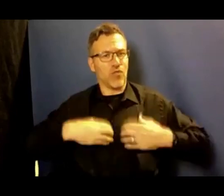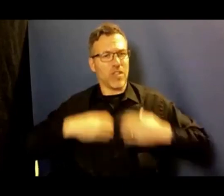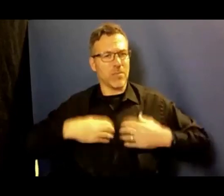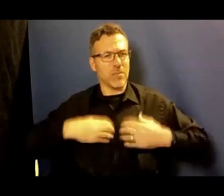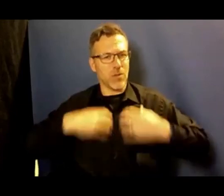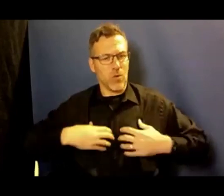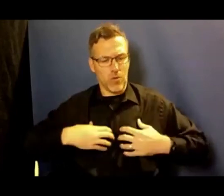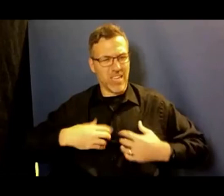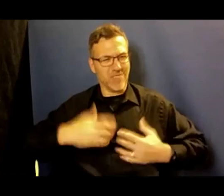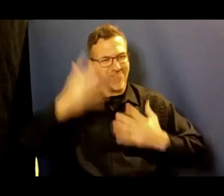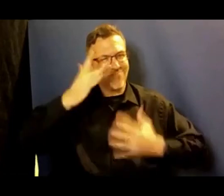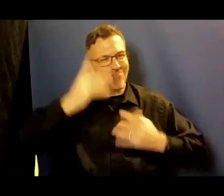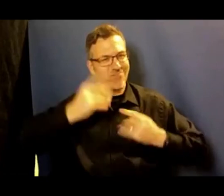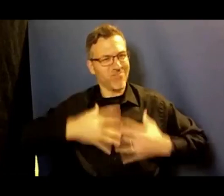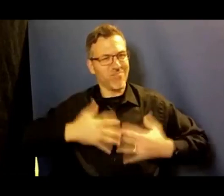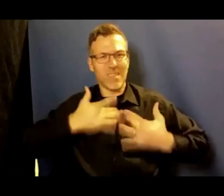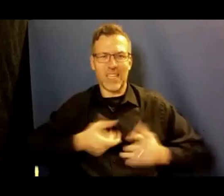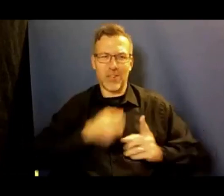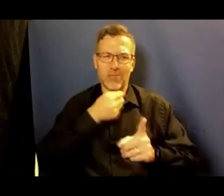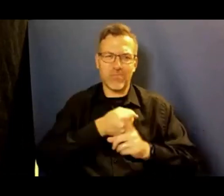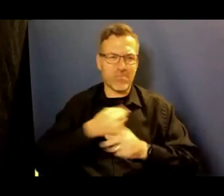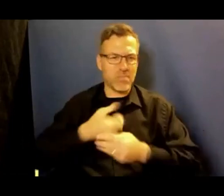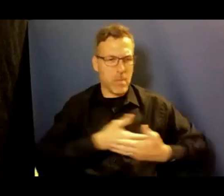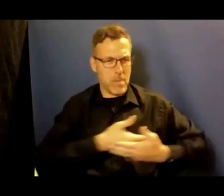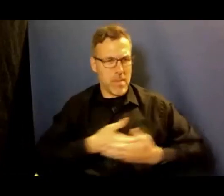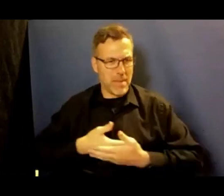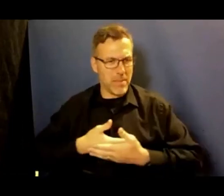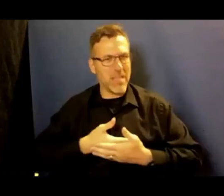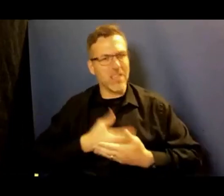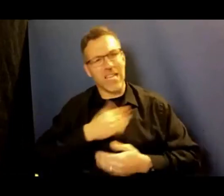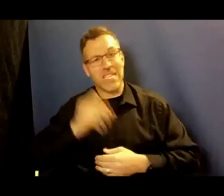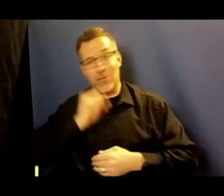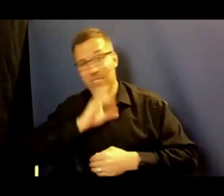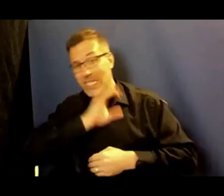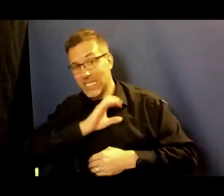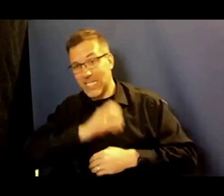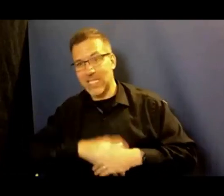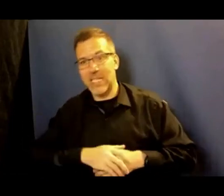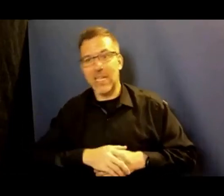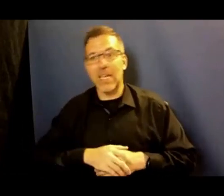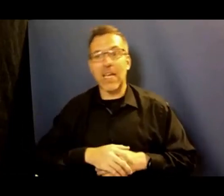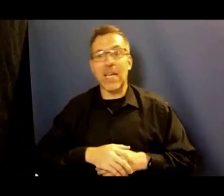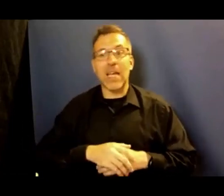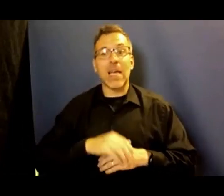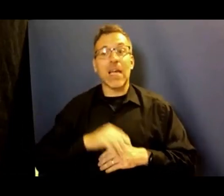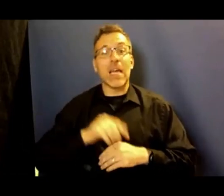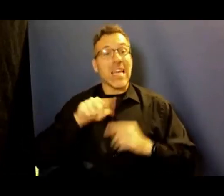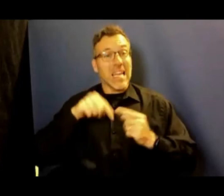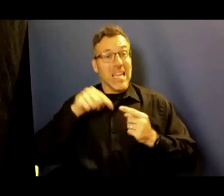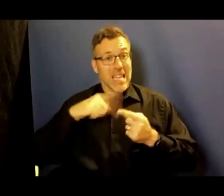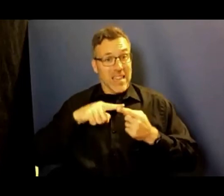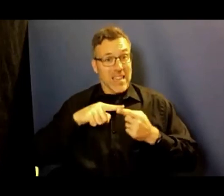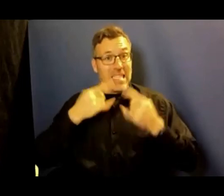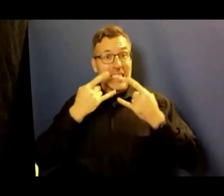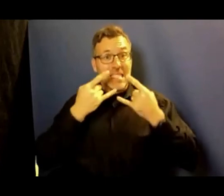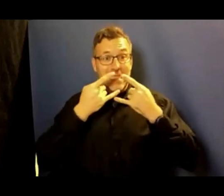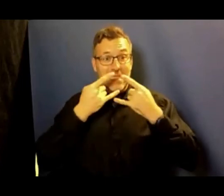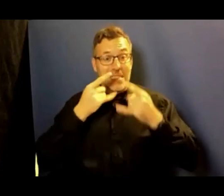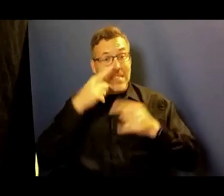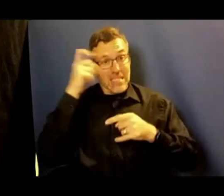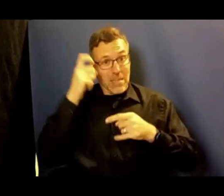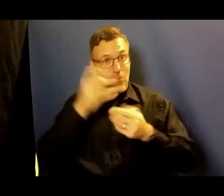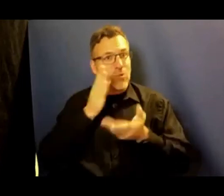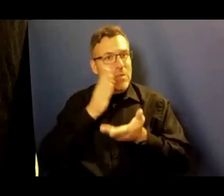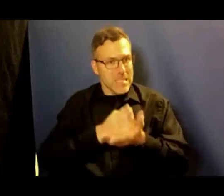and older adults. And actually, as of this summer, when we stopped wearing masks, we've had an RSV outbreak. So actually,